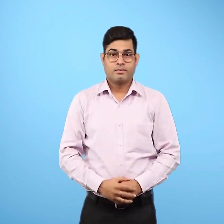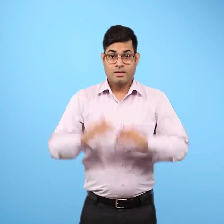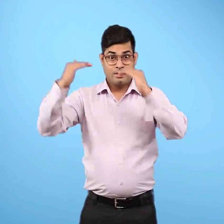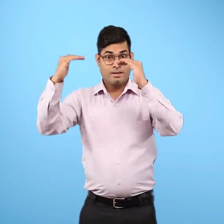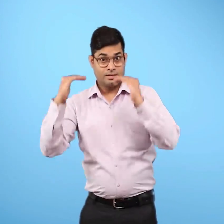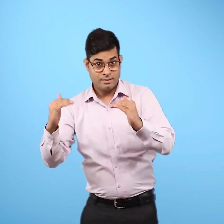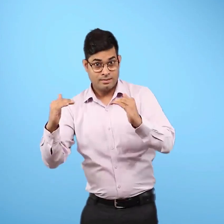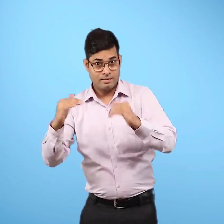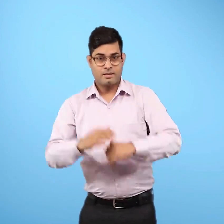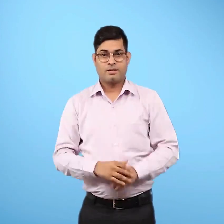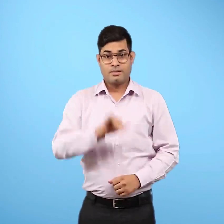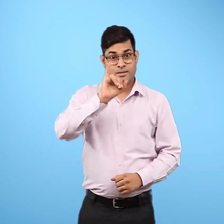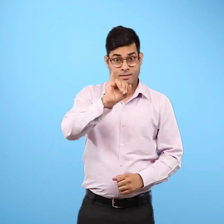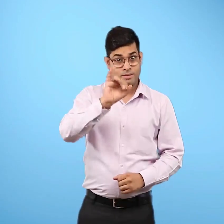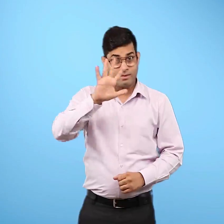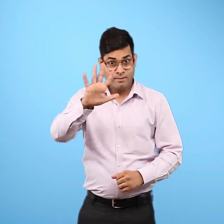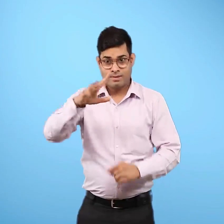and then with 30.